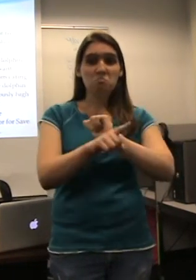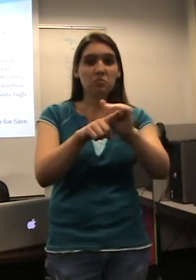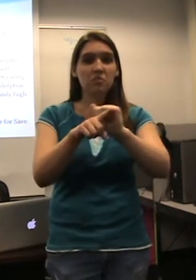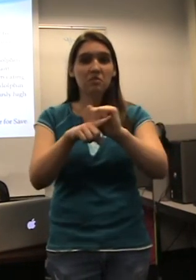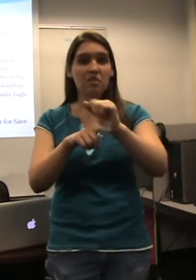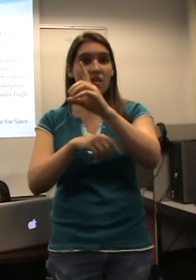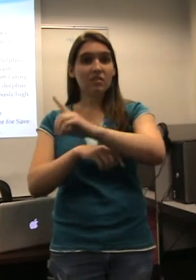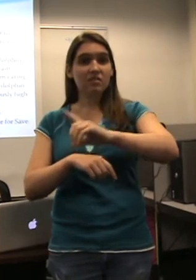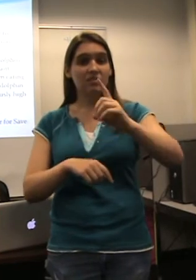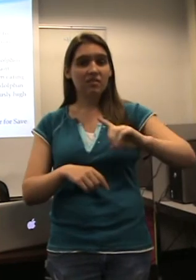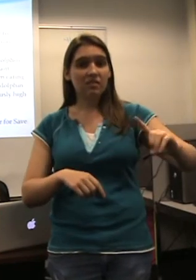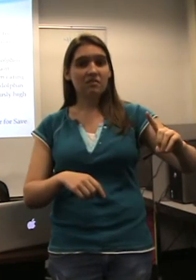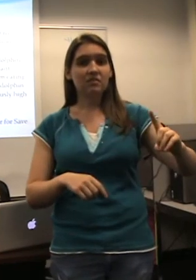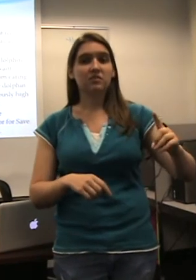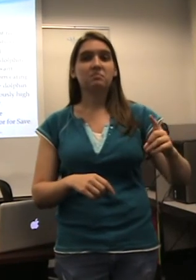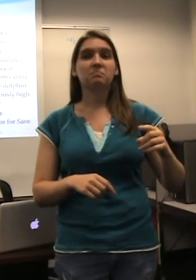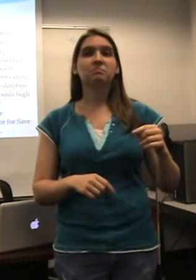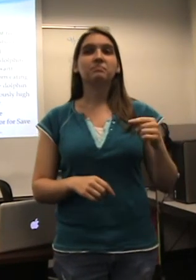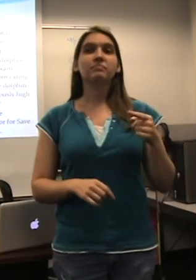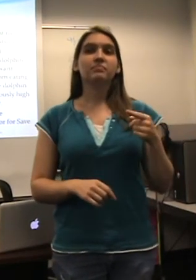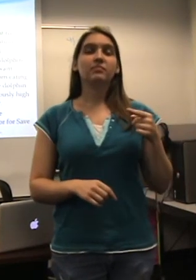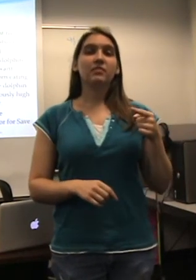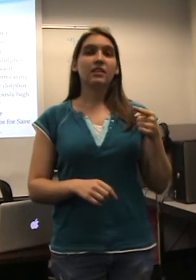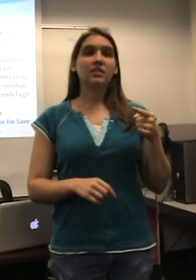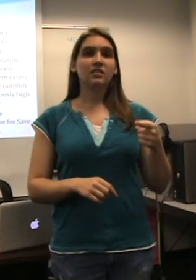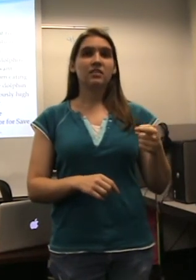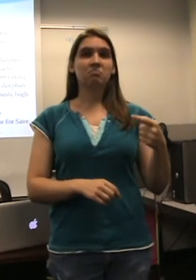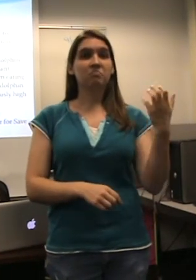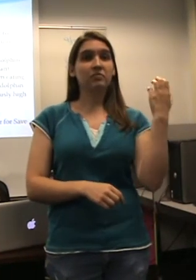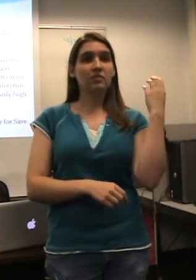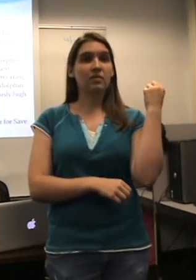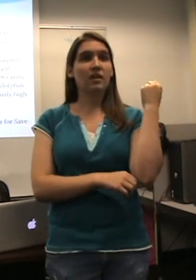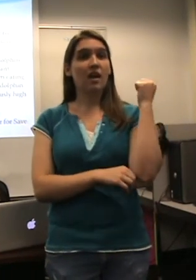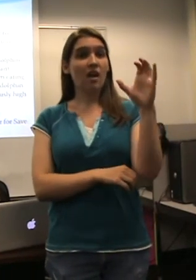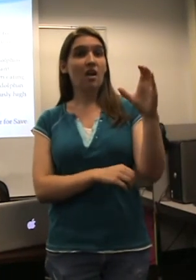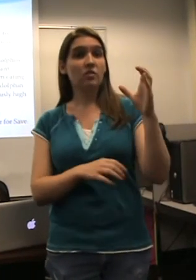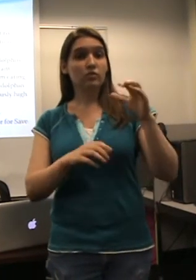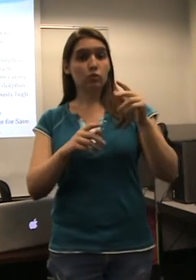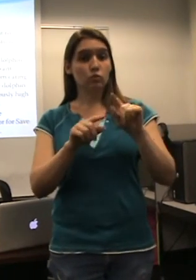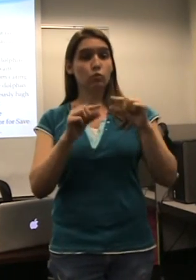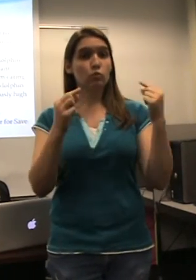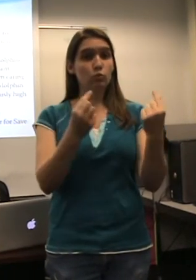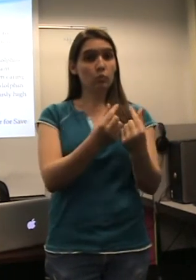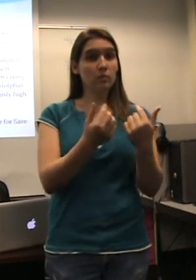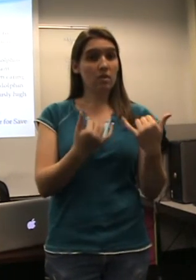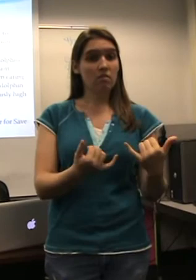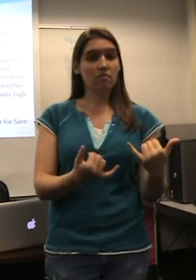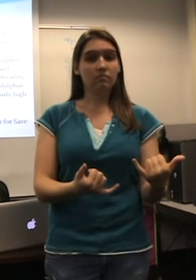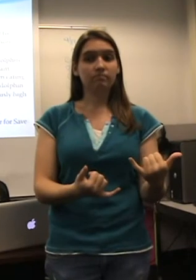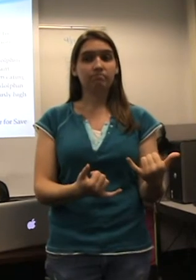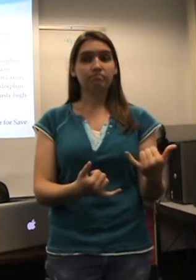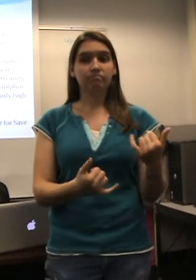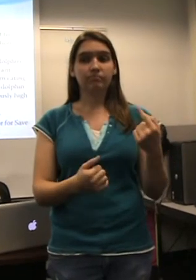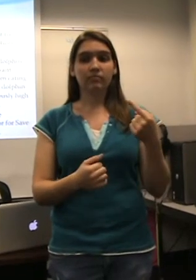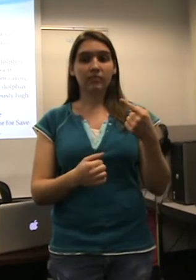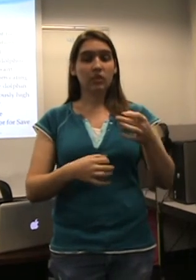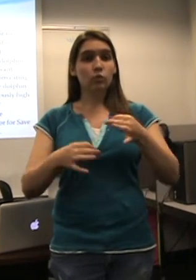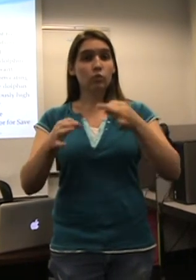And he's been getting into activist groups, and he's actually the campaign director for Save Japan Dolphins.